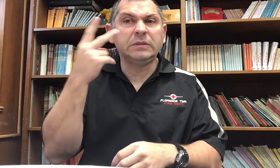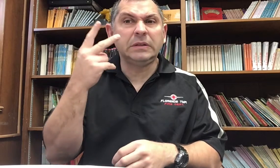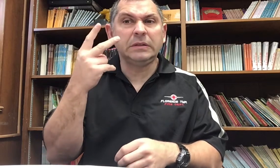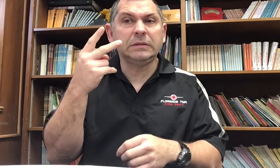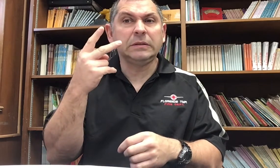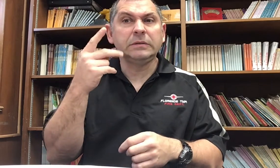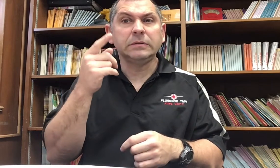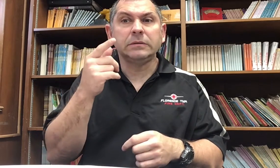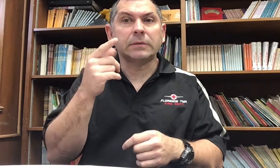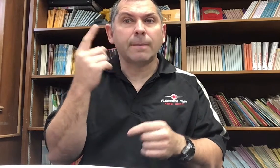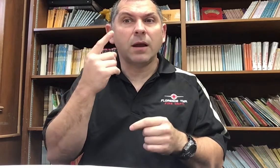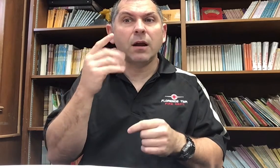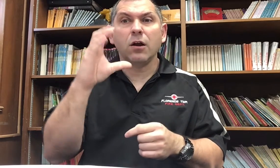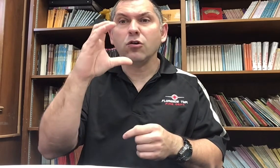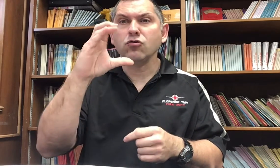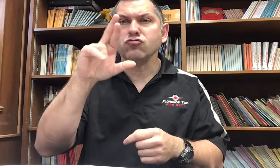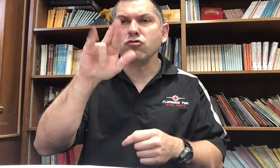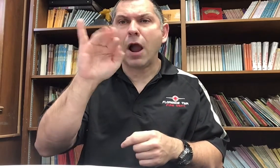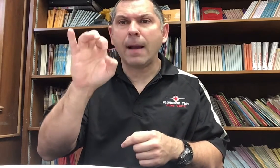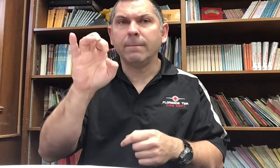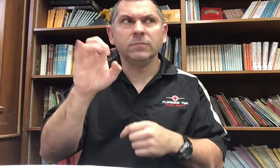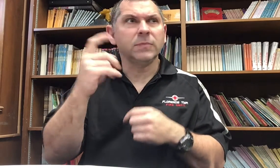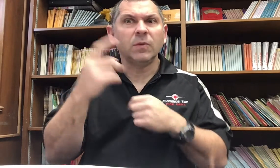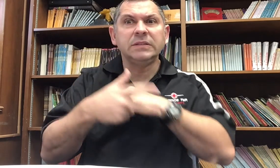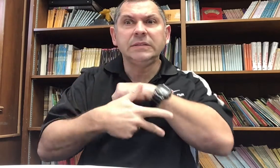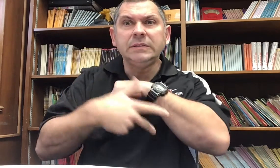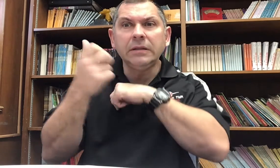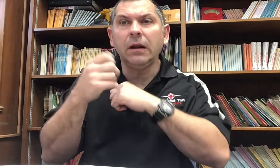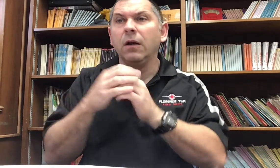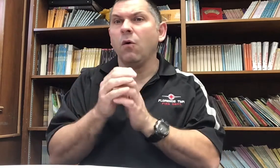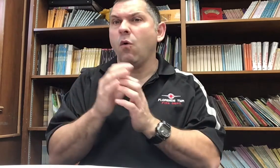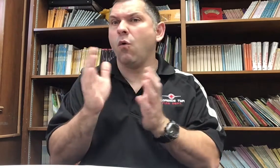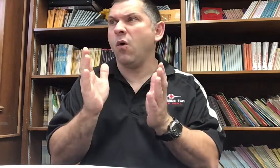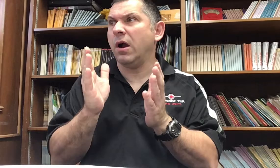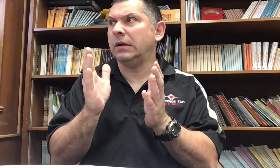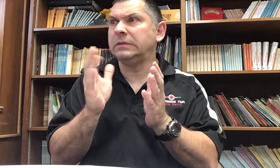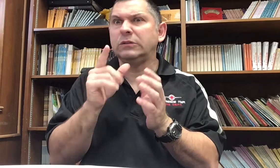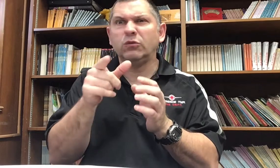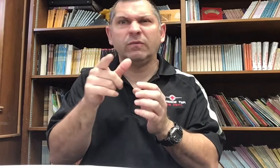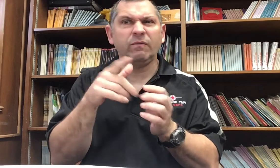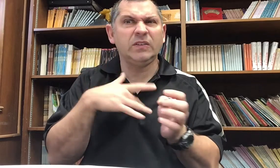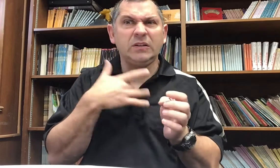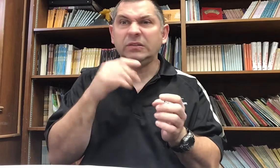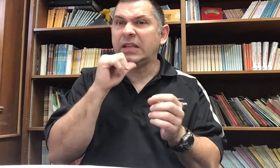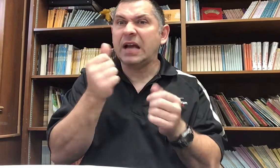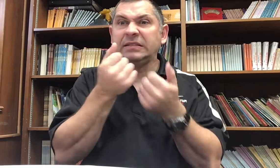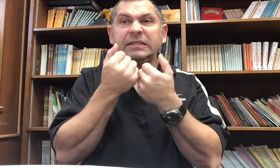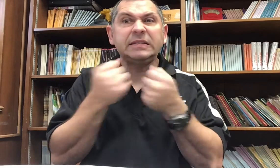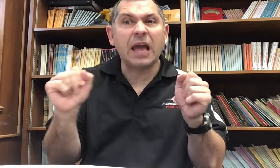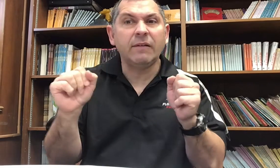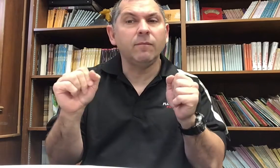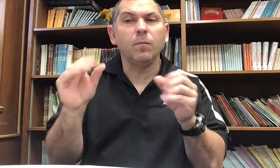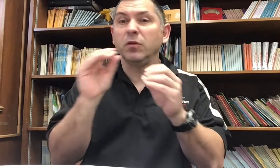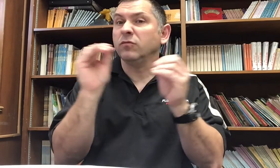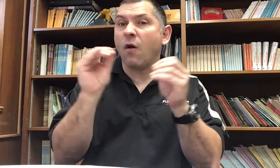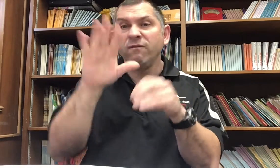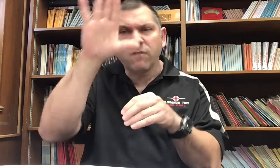Another important feature for 911 is if you see a crime, something happening, somebody stealing something, or you don't